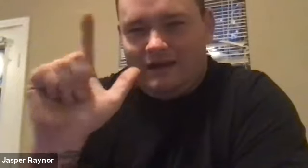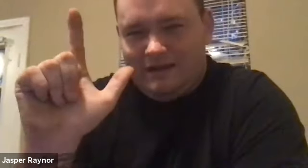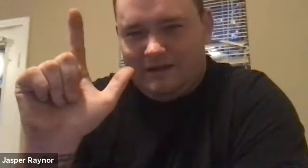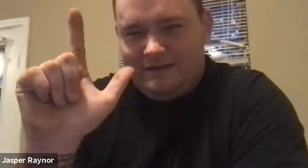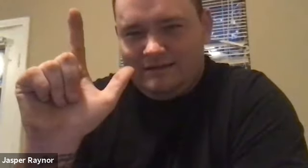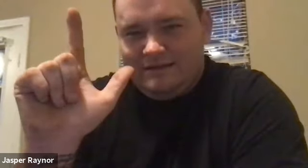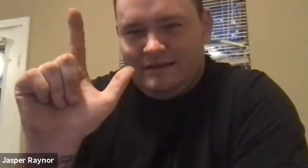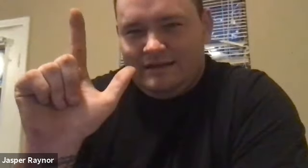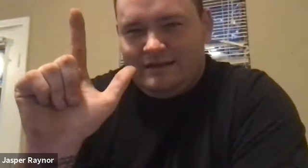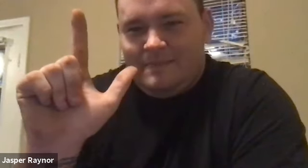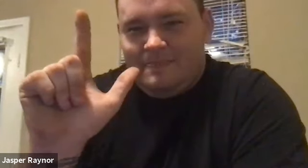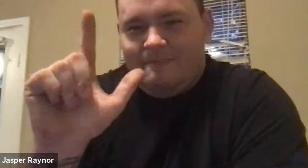S-M-A-L-L.